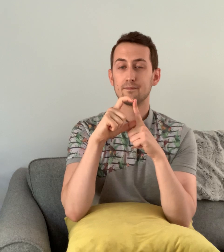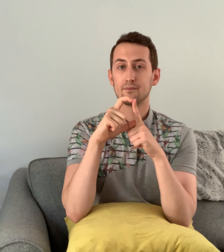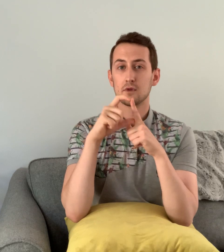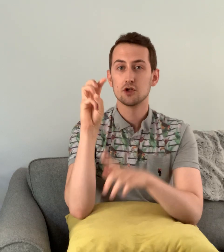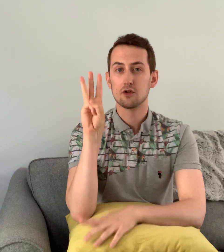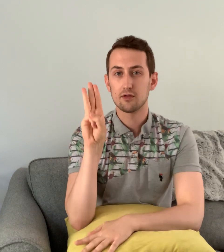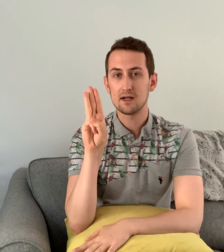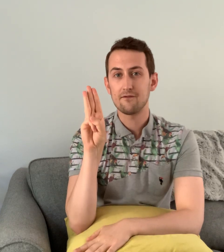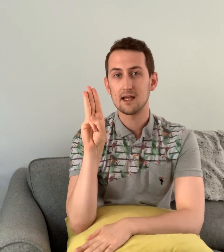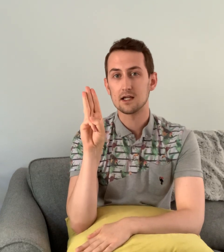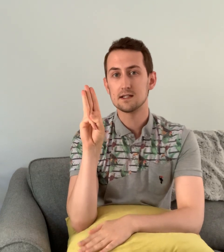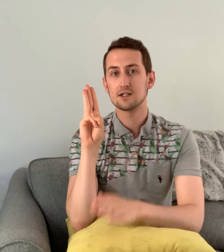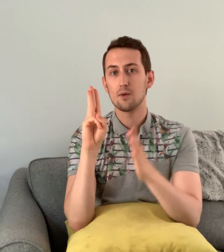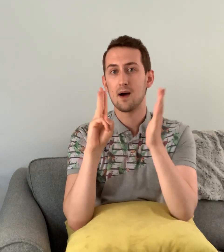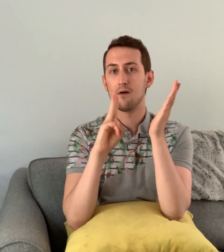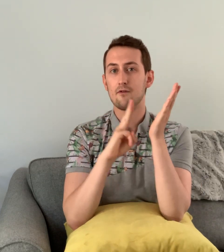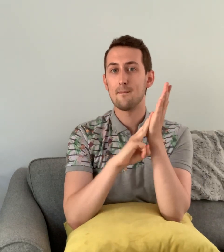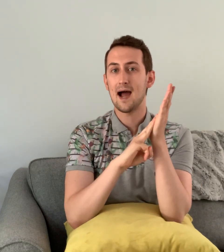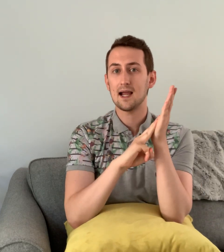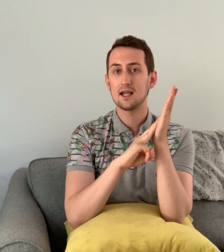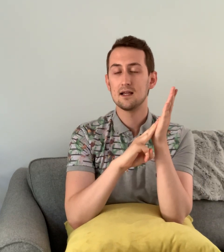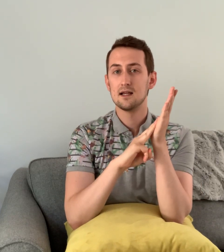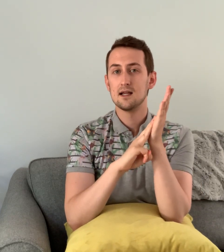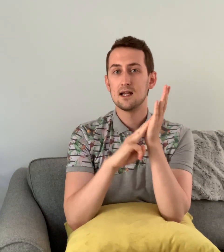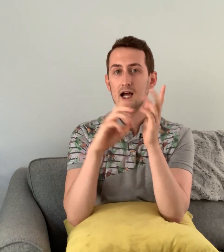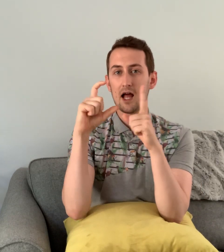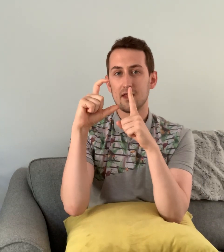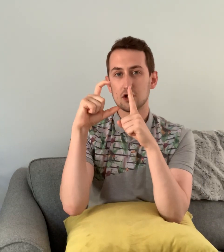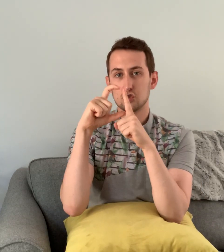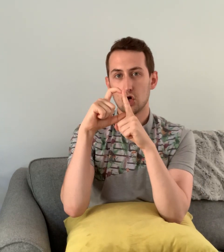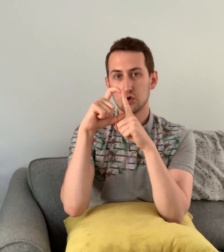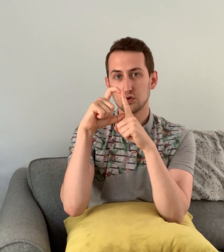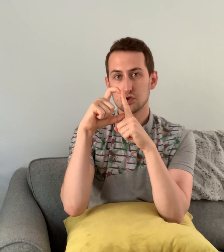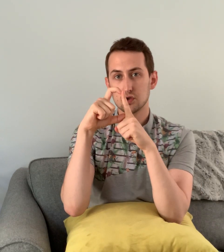do three fingers to your palm for mac and then donald